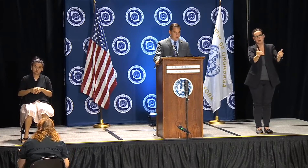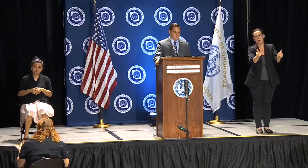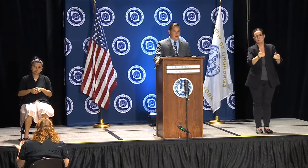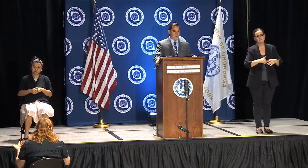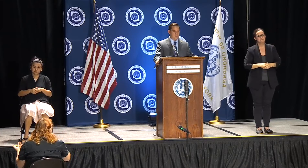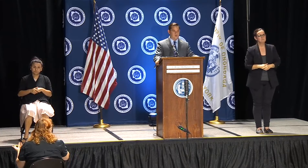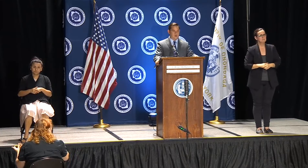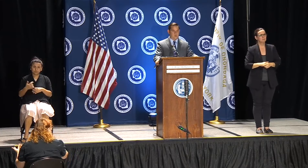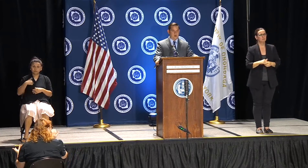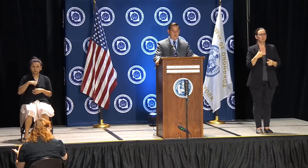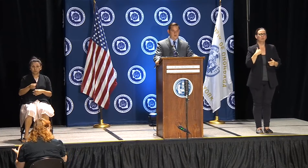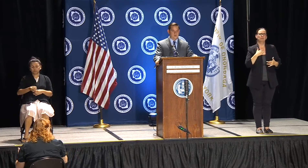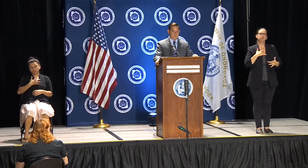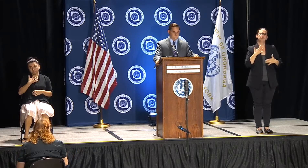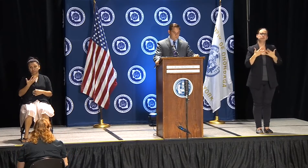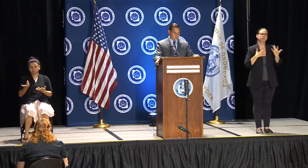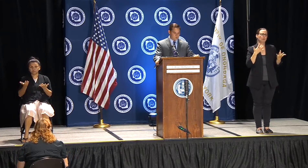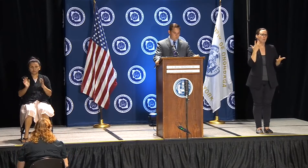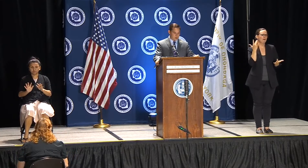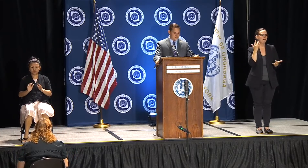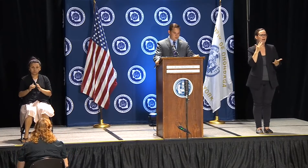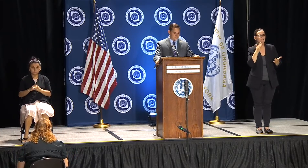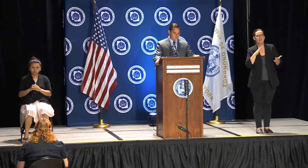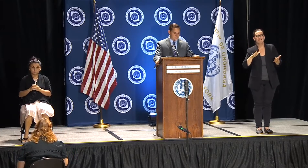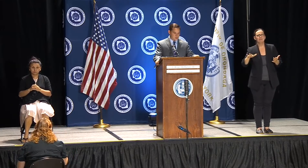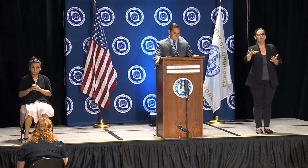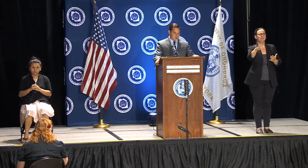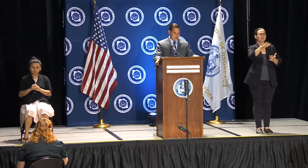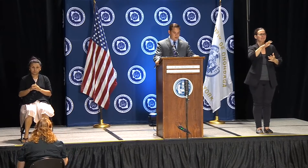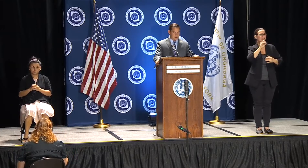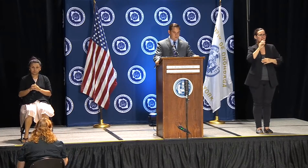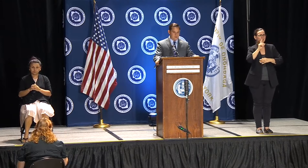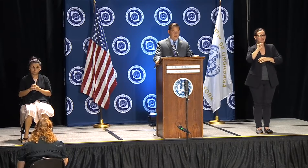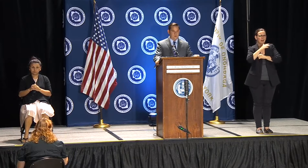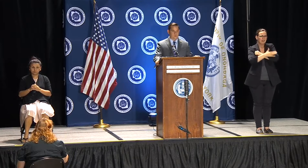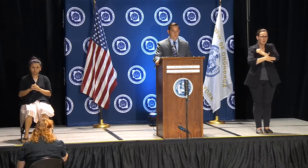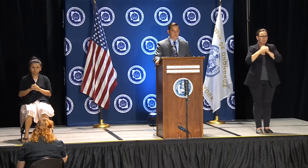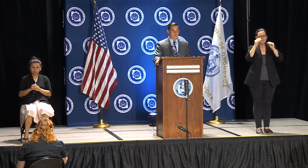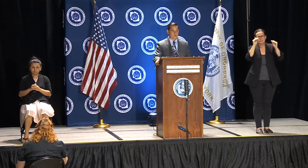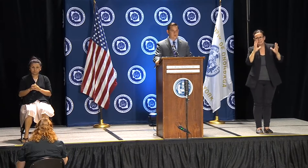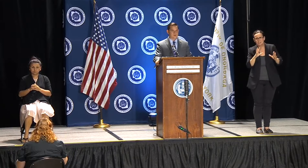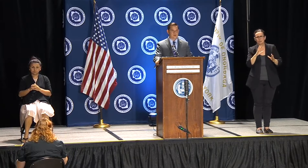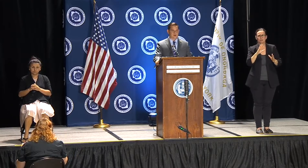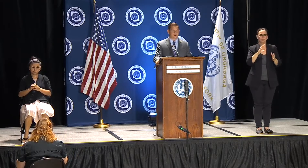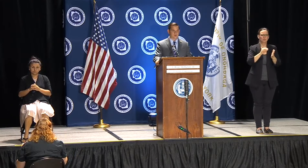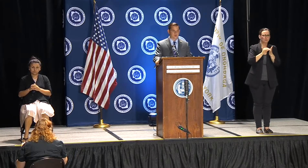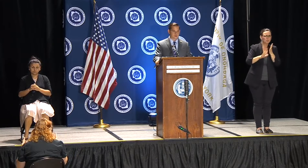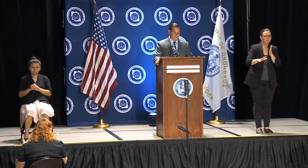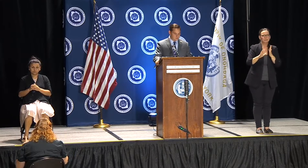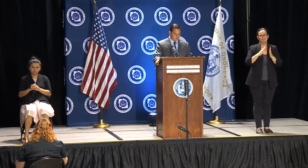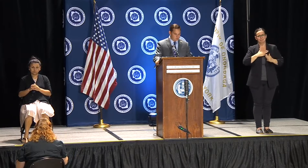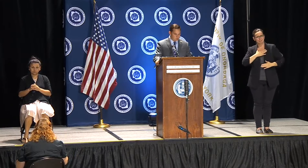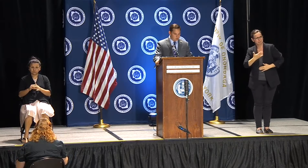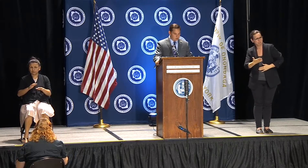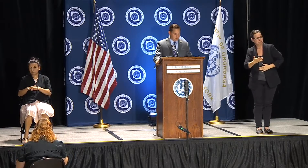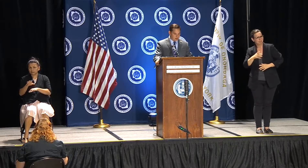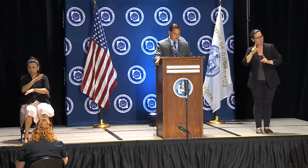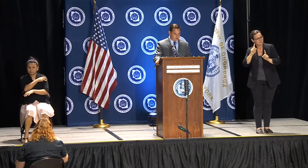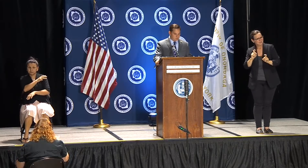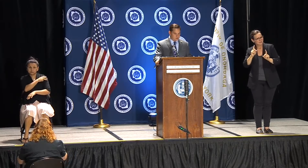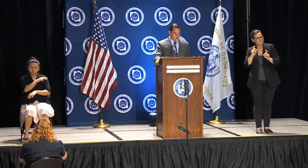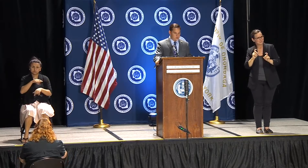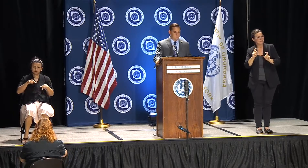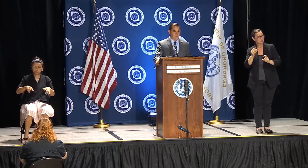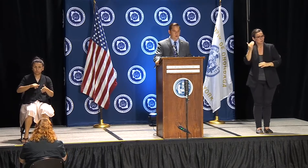this. Again, I want to thank all of our partners in this process. Not many people in the state are doing this. So